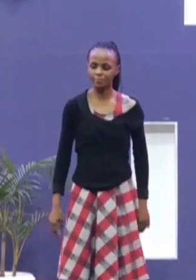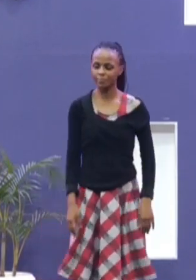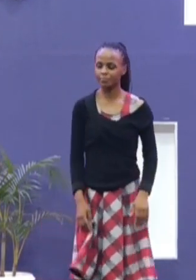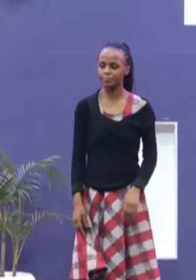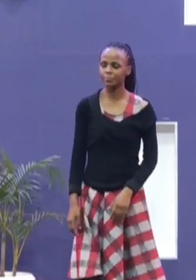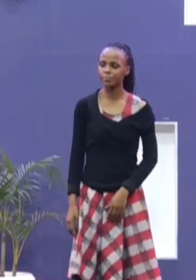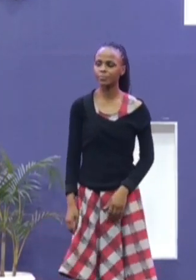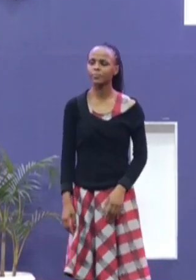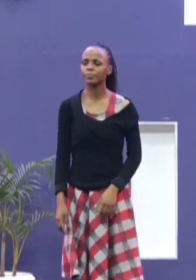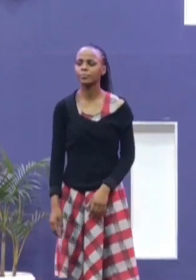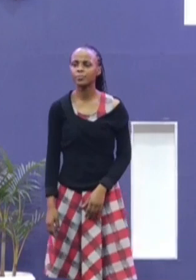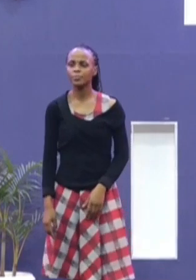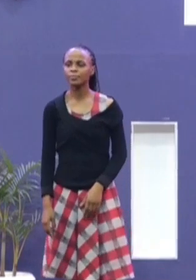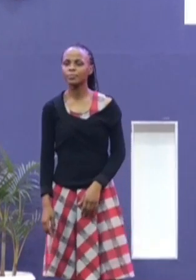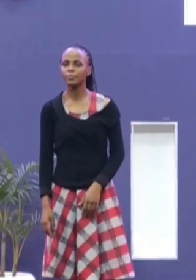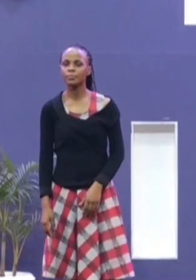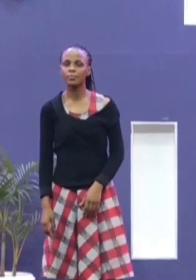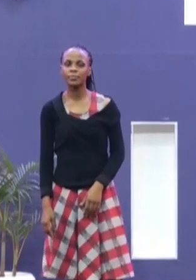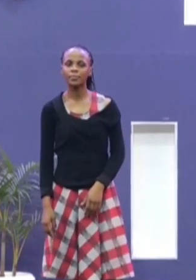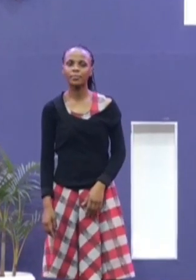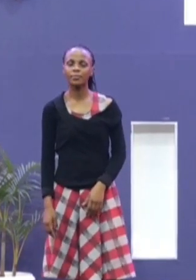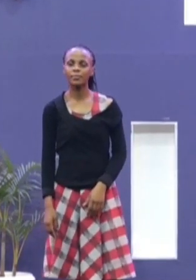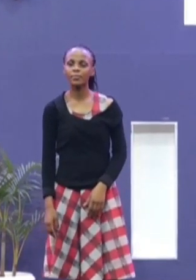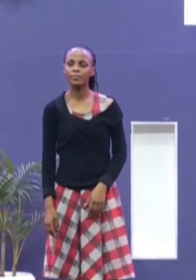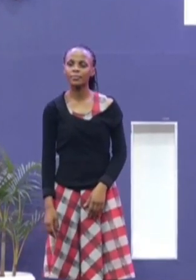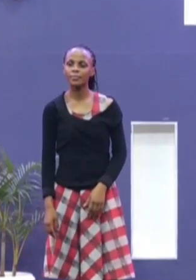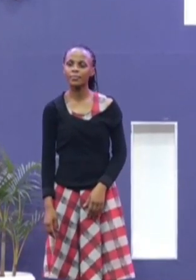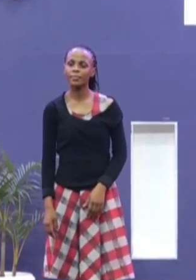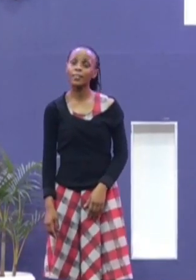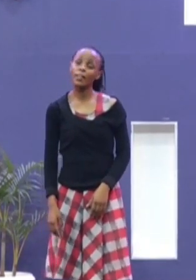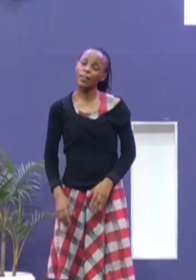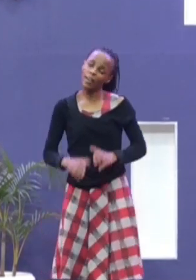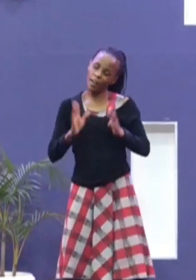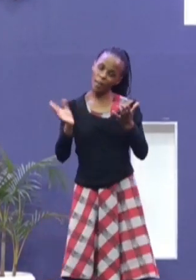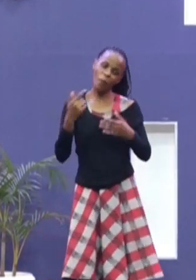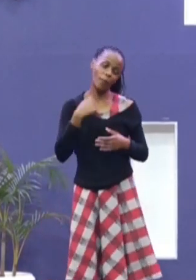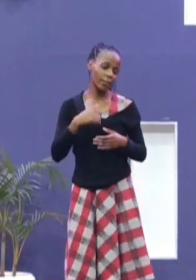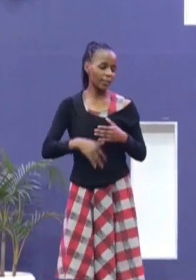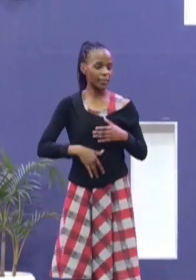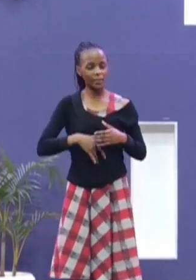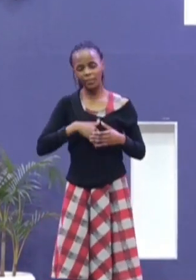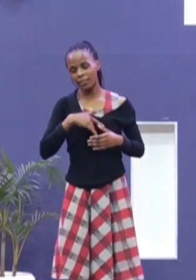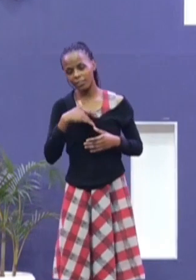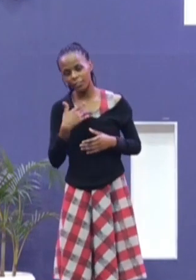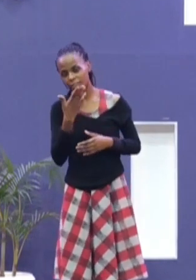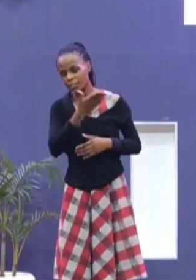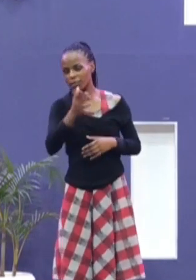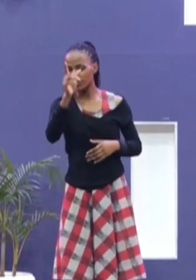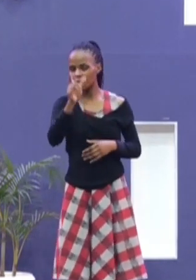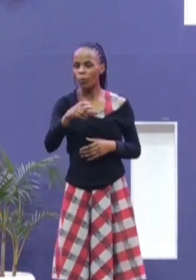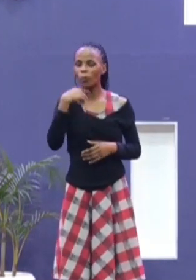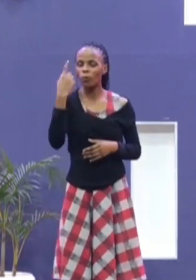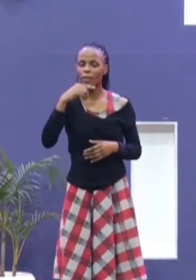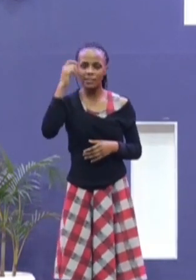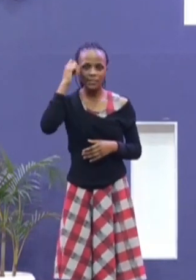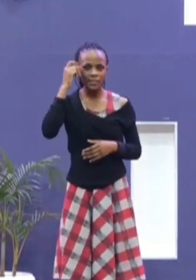bibi okusinga ebyolubereberye. How I wish there is someone who can see the mystery that is here. Singa waakiro